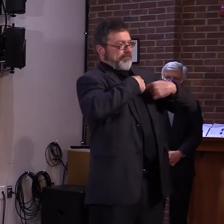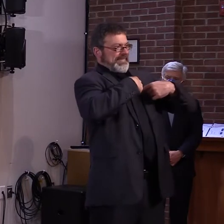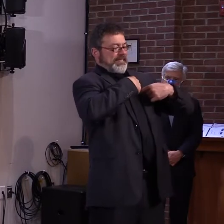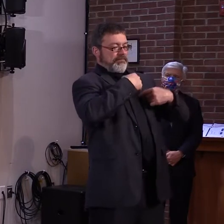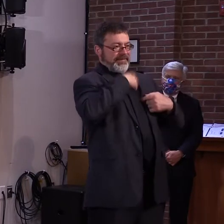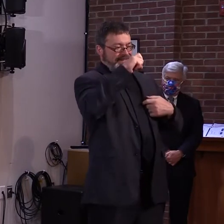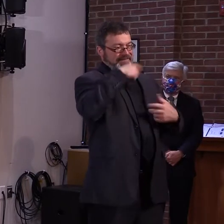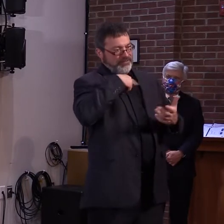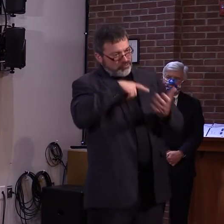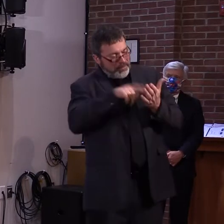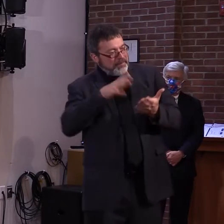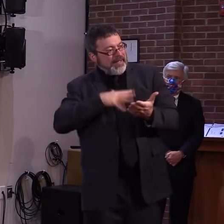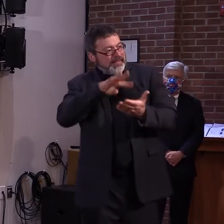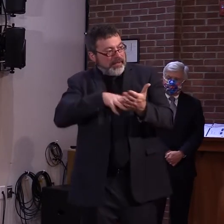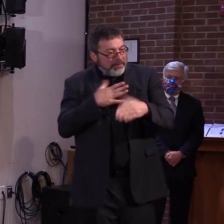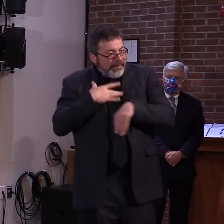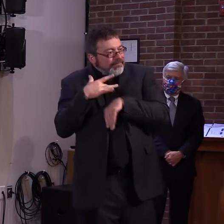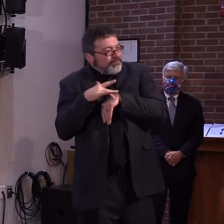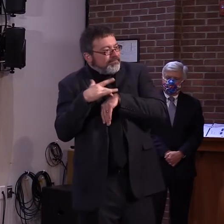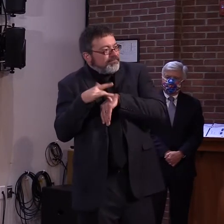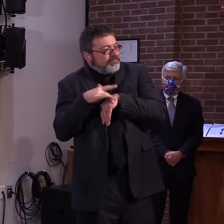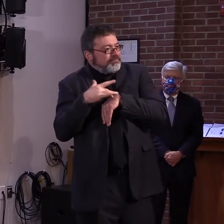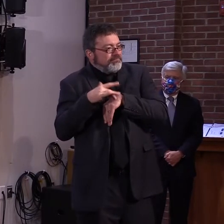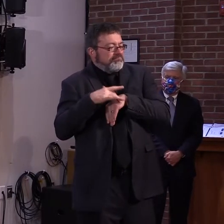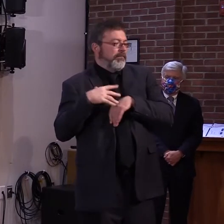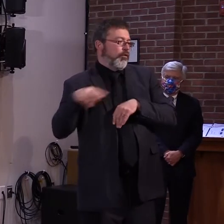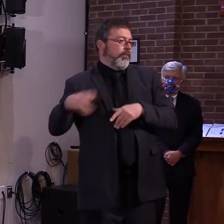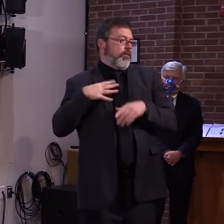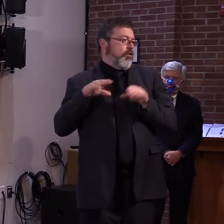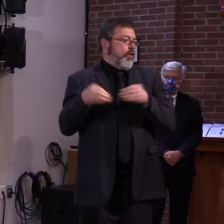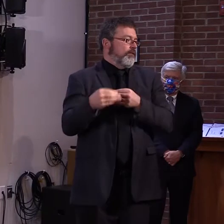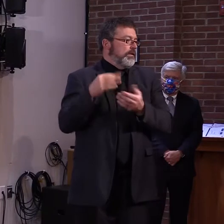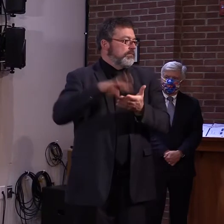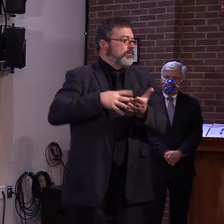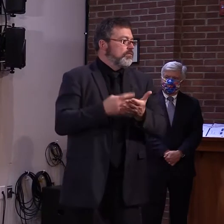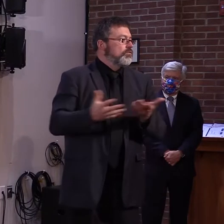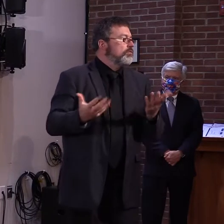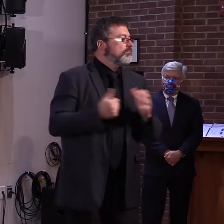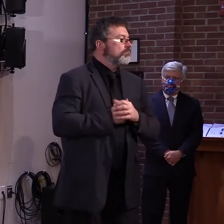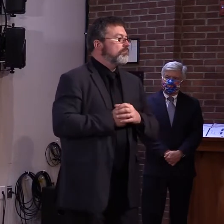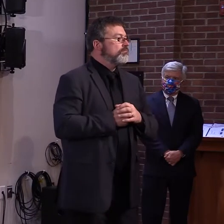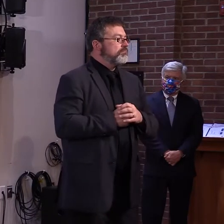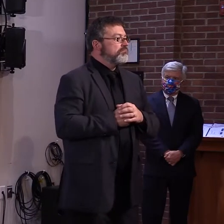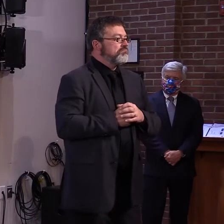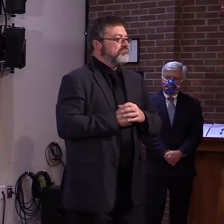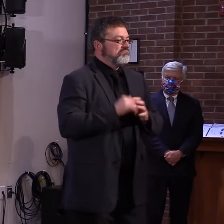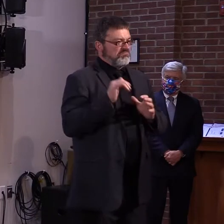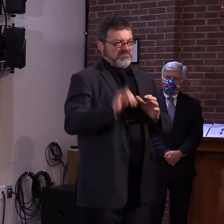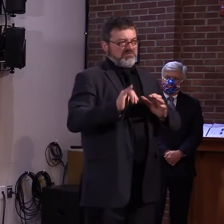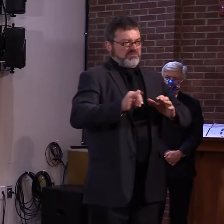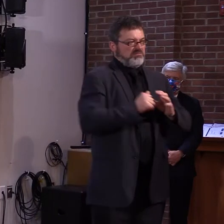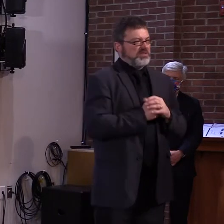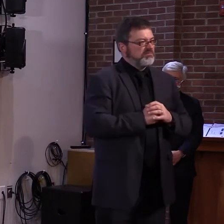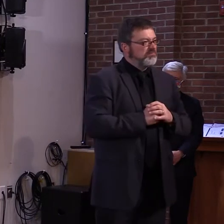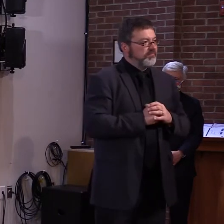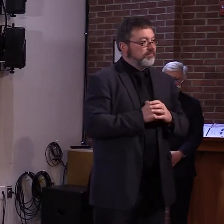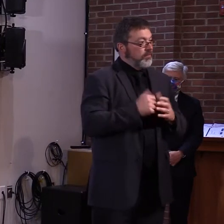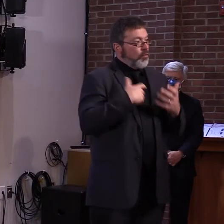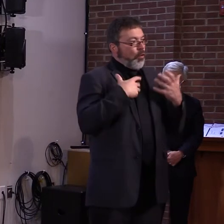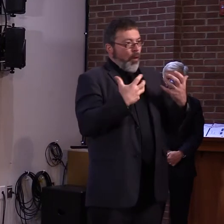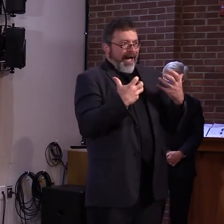me, obviously we want to have representatives of the administration there to hear the concerns of communities.